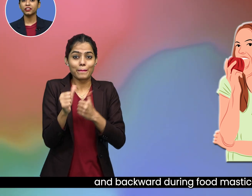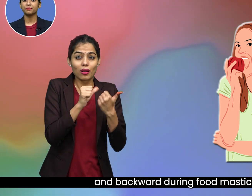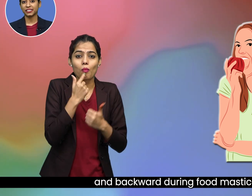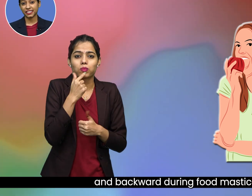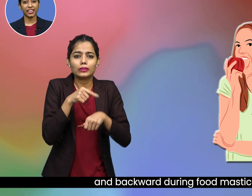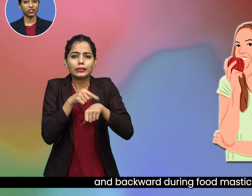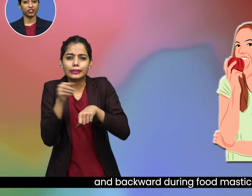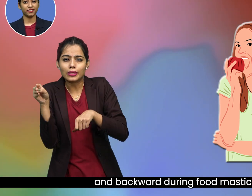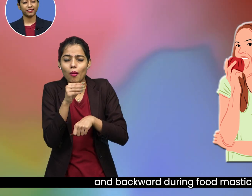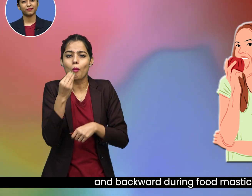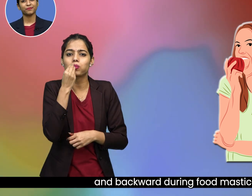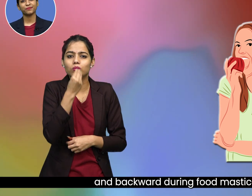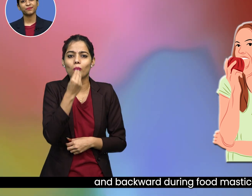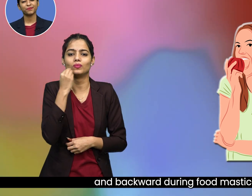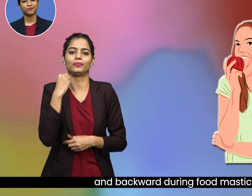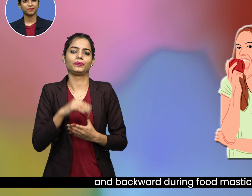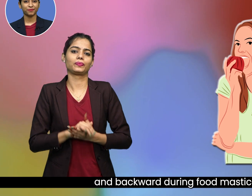during food mastication.